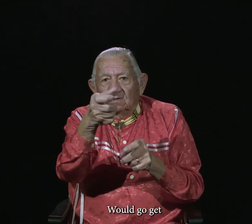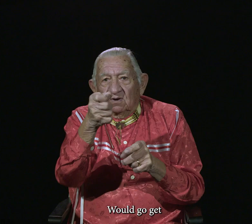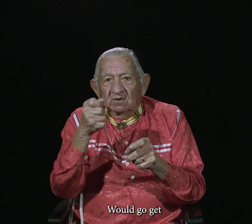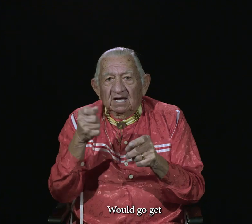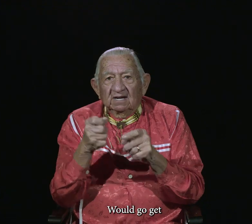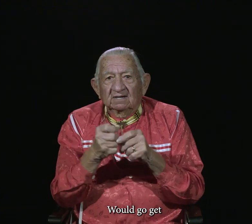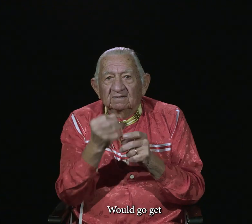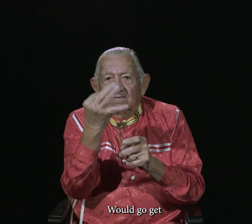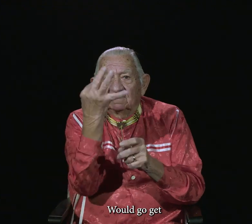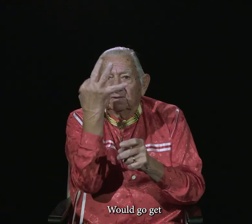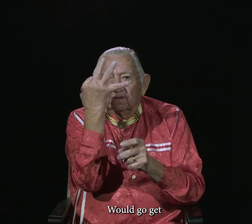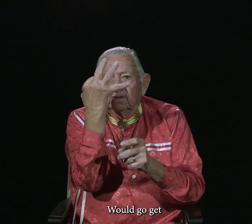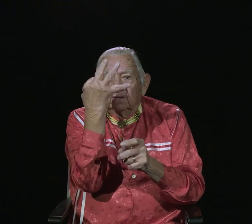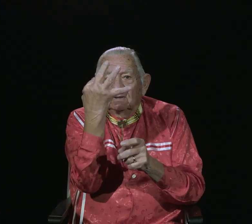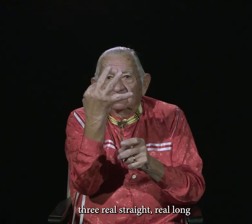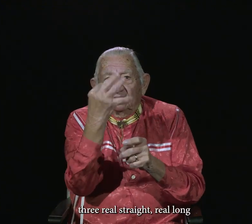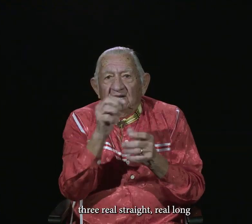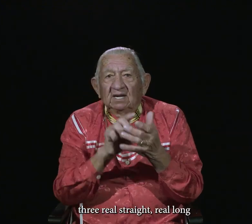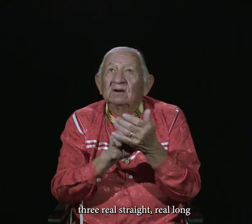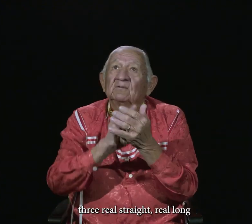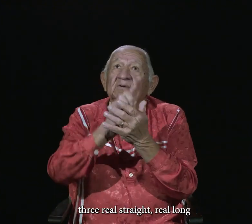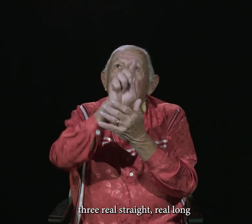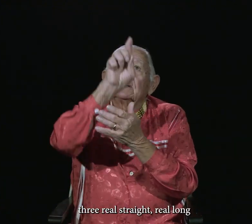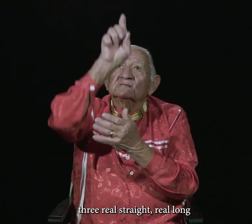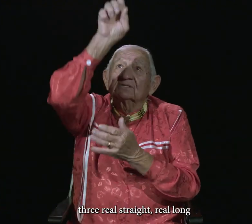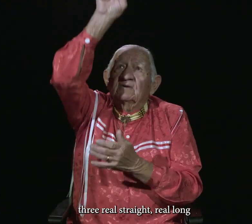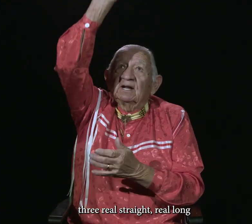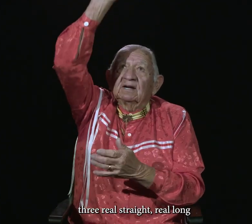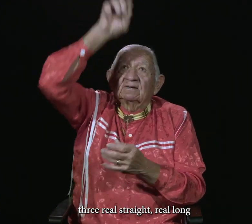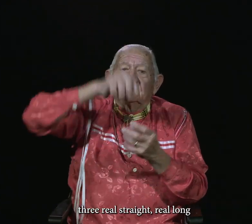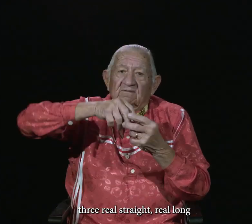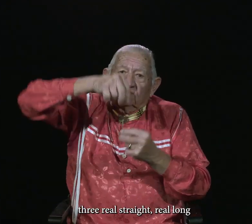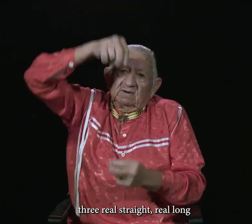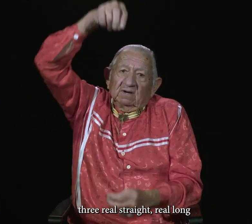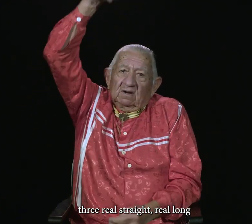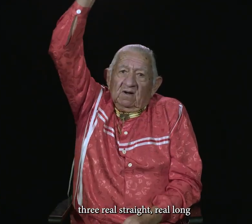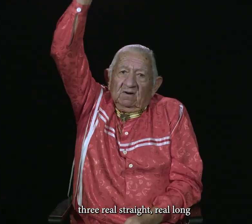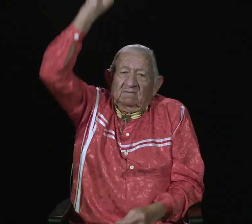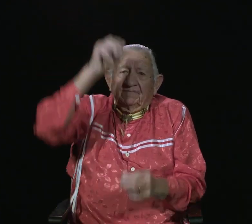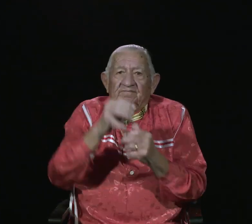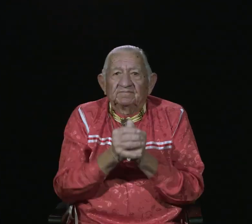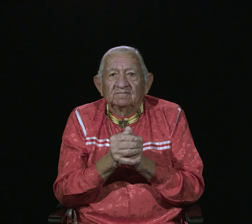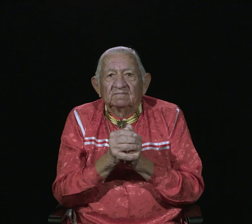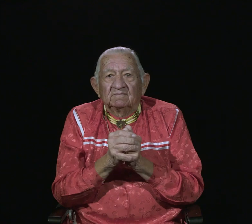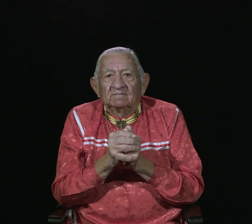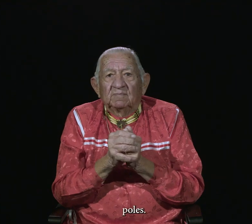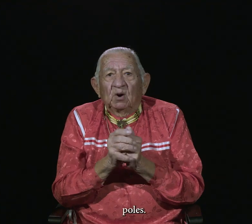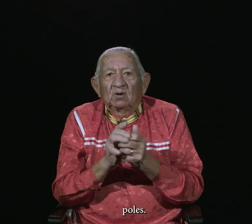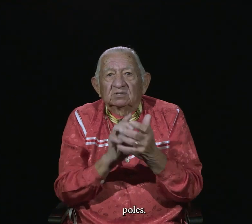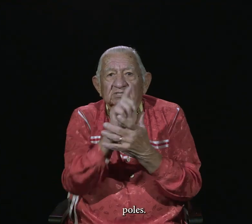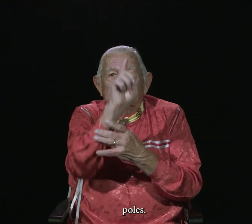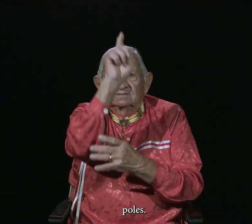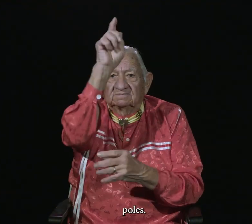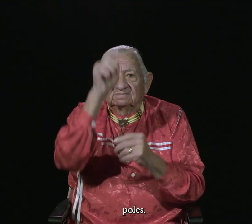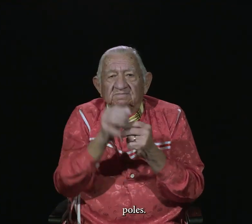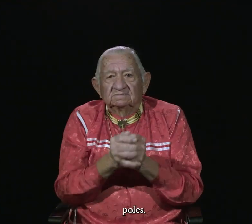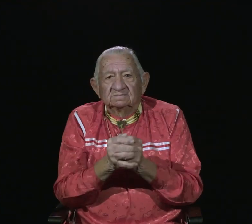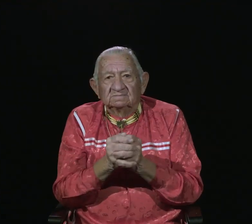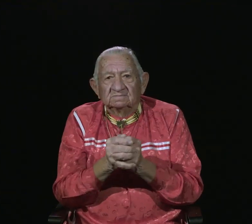would go get 3 real straight, real long poles.